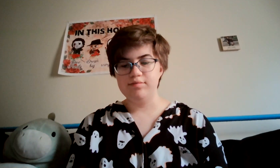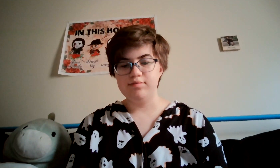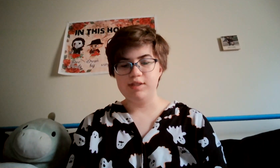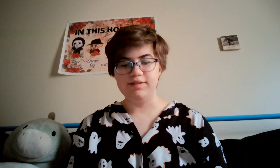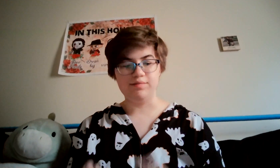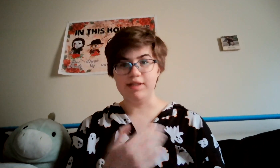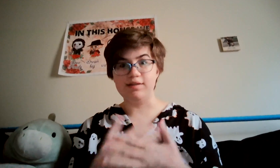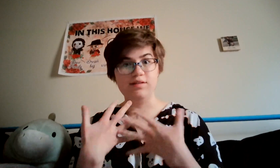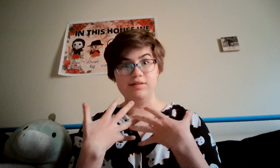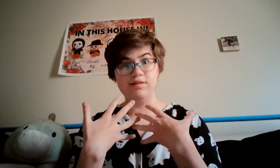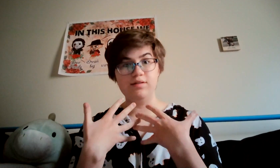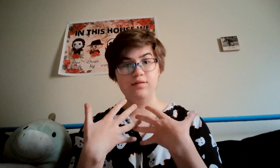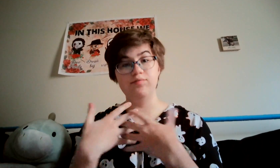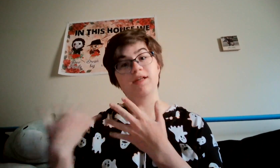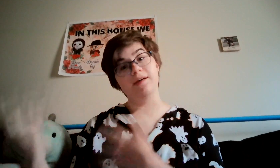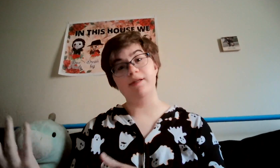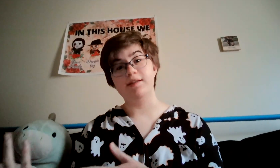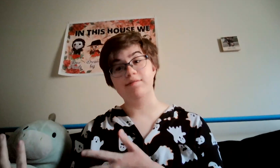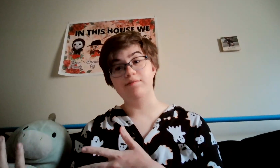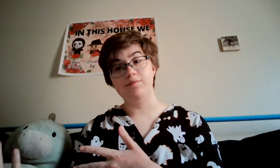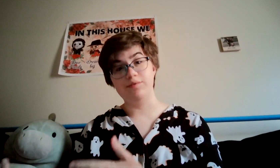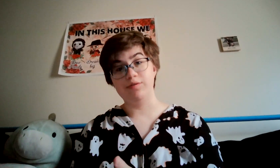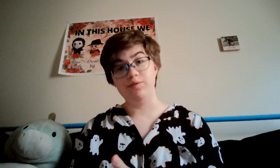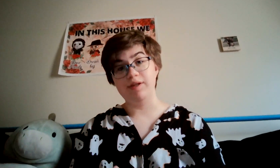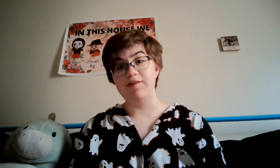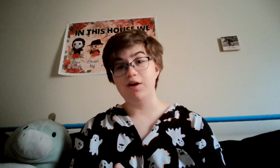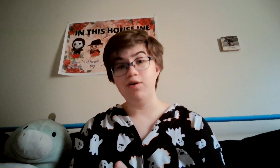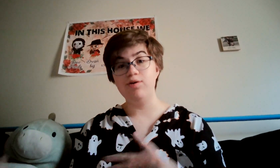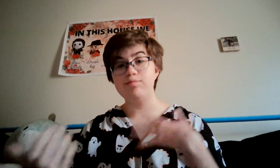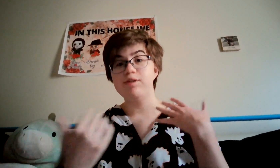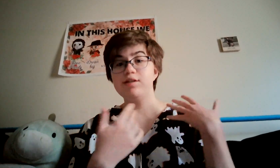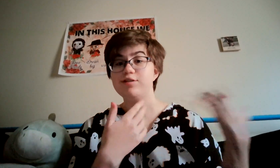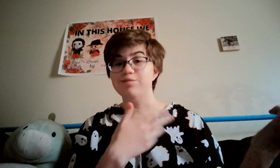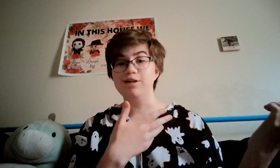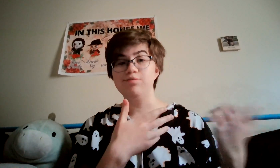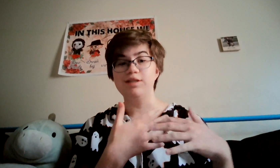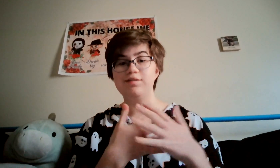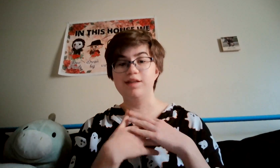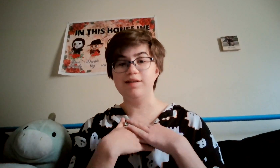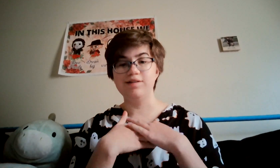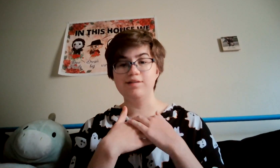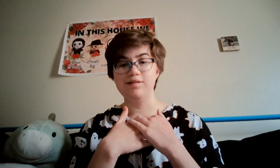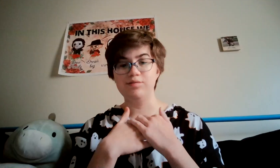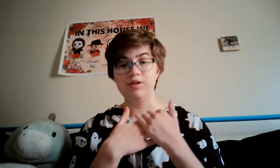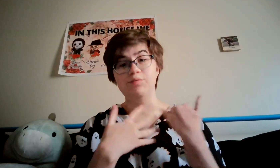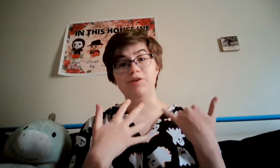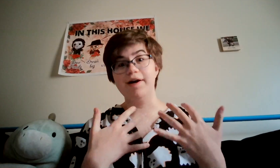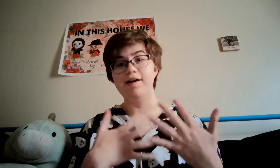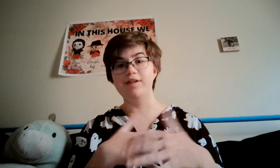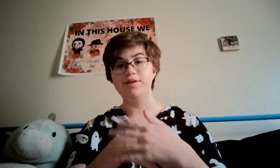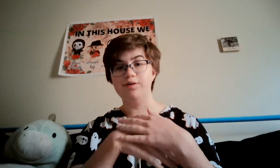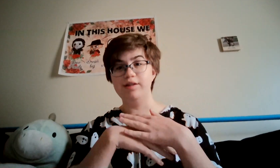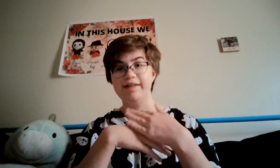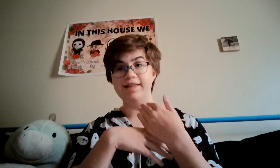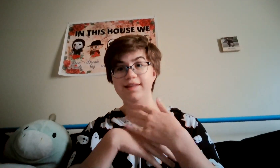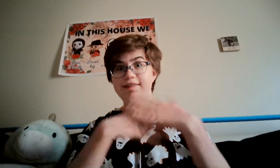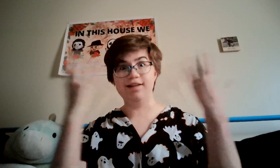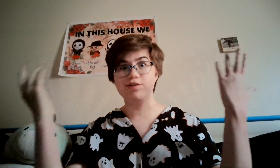Because some things we can't make it with what we have at home. Some recipes, like, either we don't have it or, like, the things don't